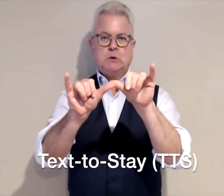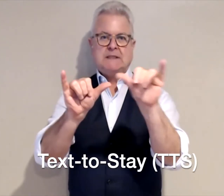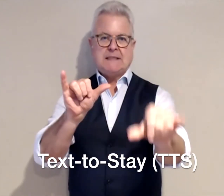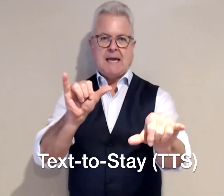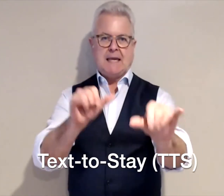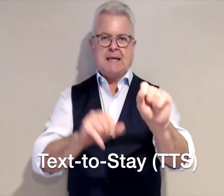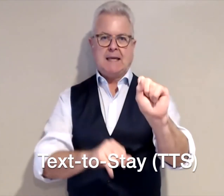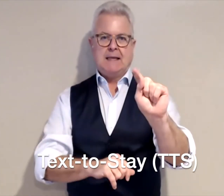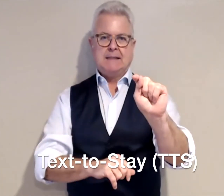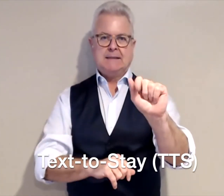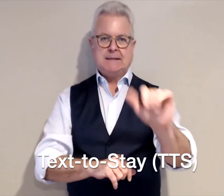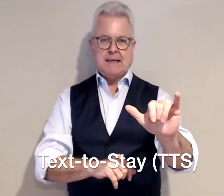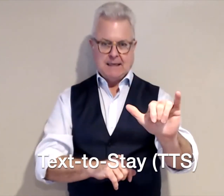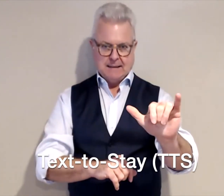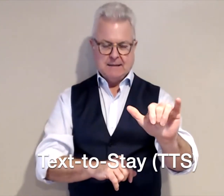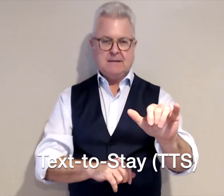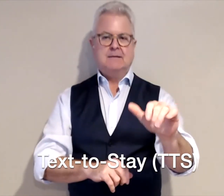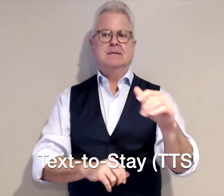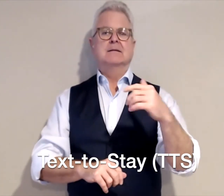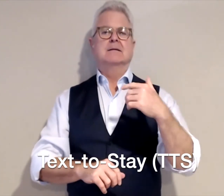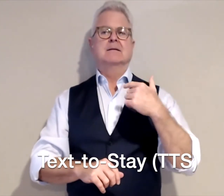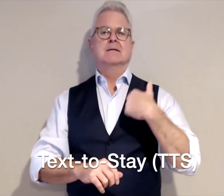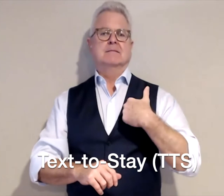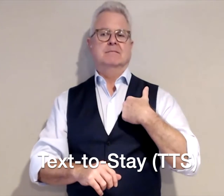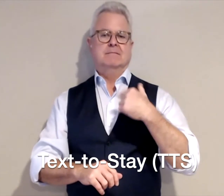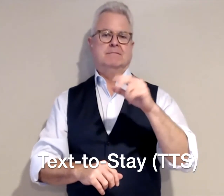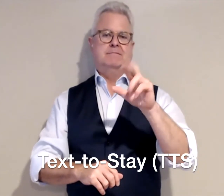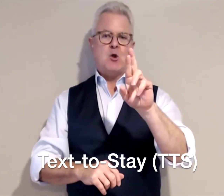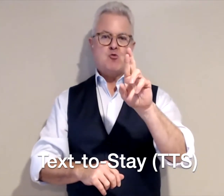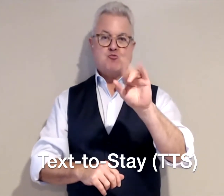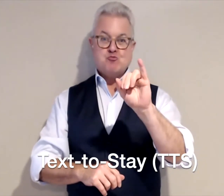new term called Test to Stay.